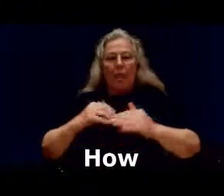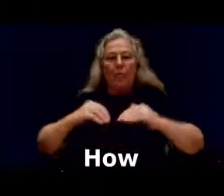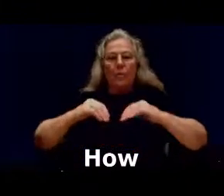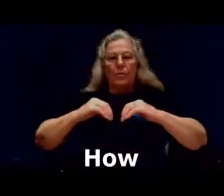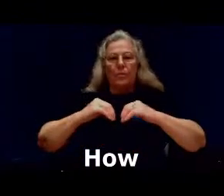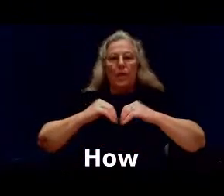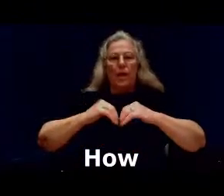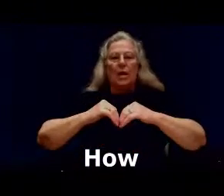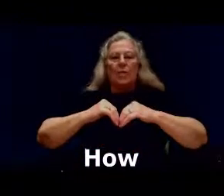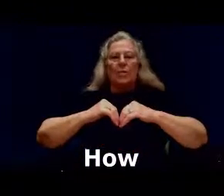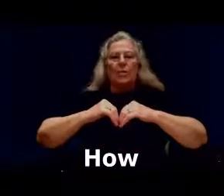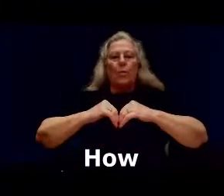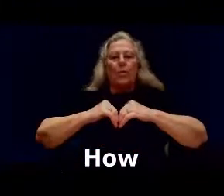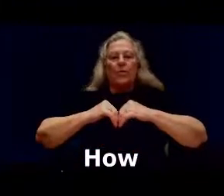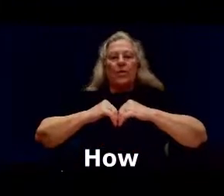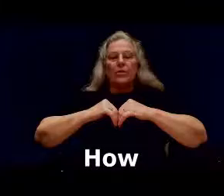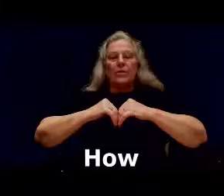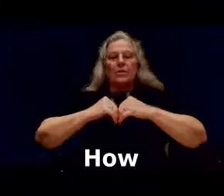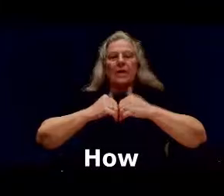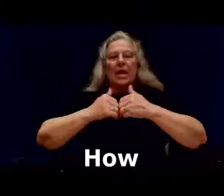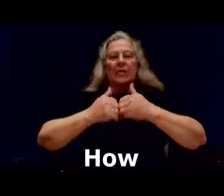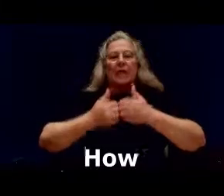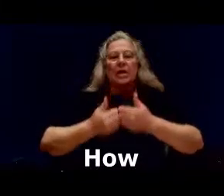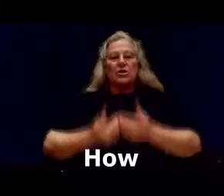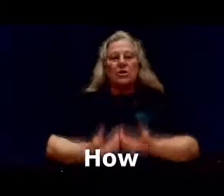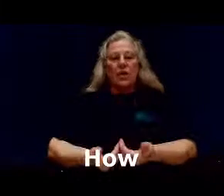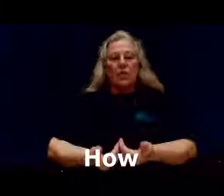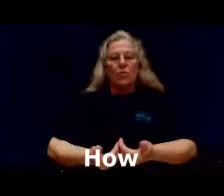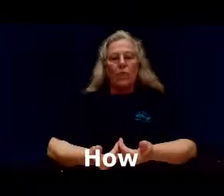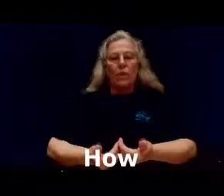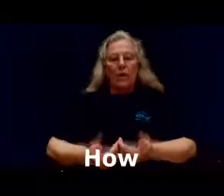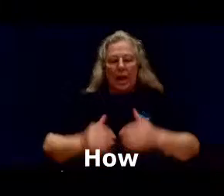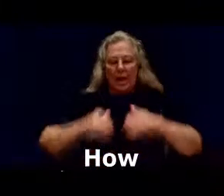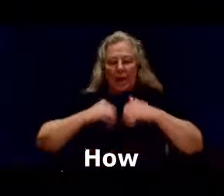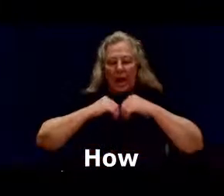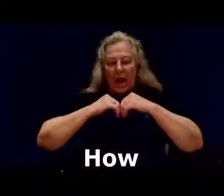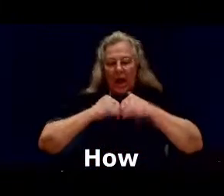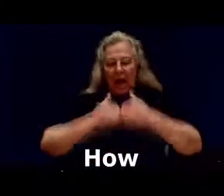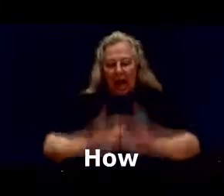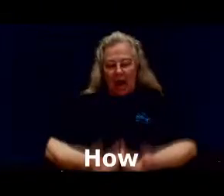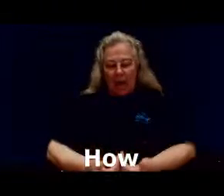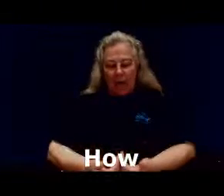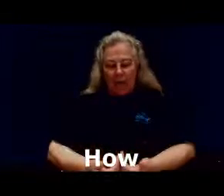How? Both fingertips together and just kind of roll it down. How?